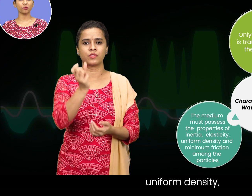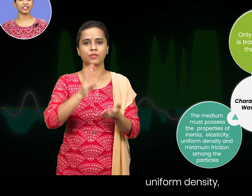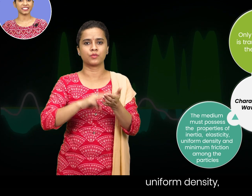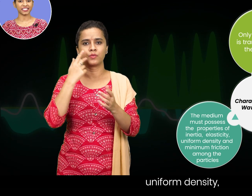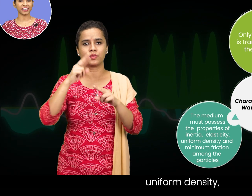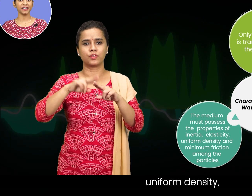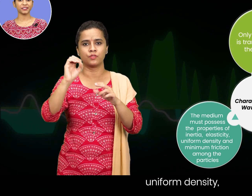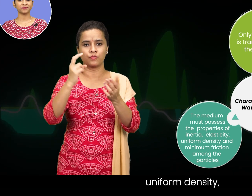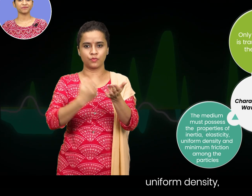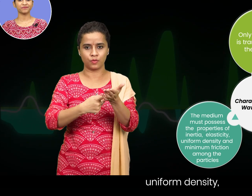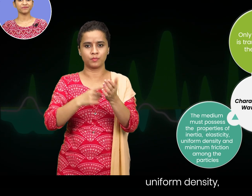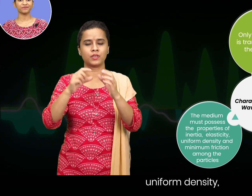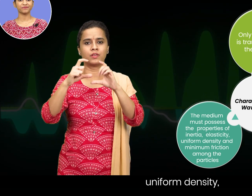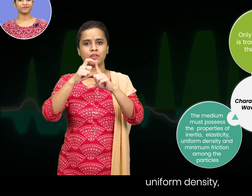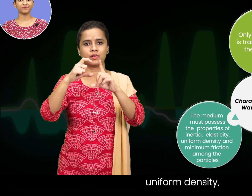uniform density,